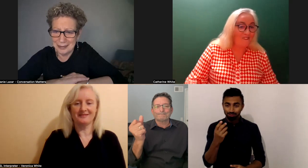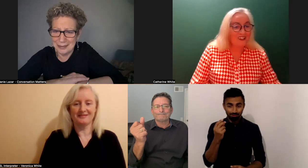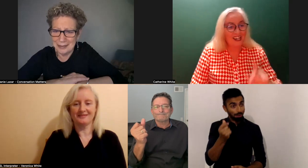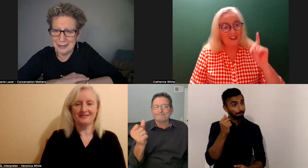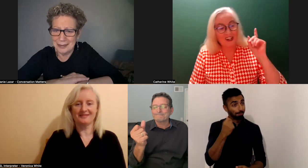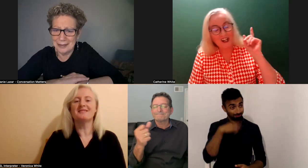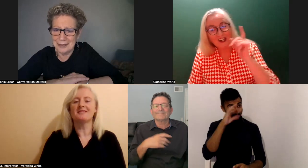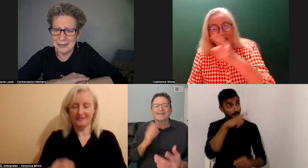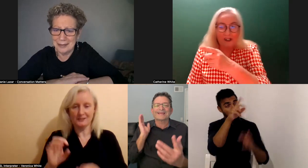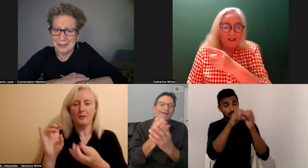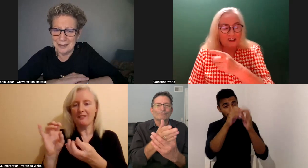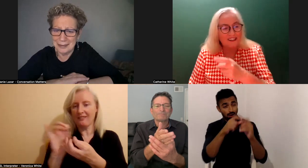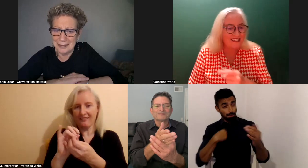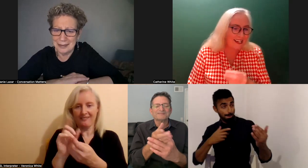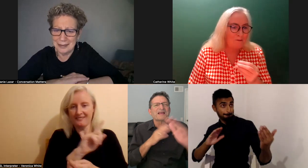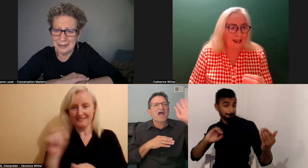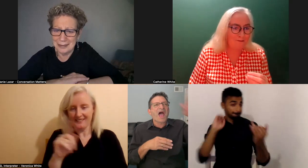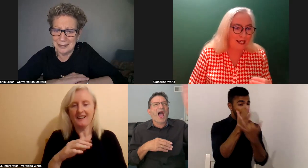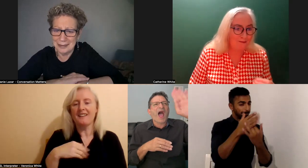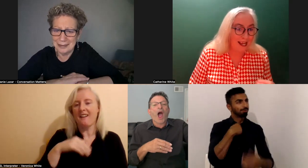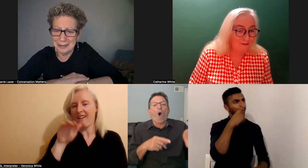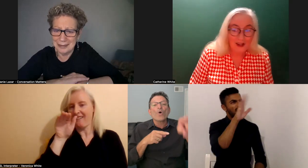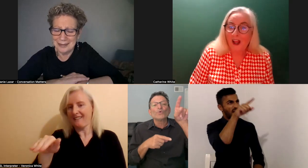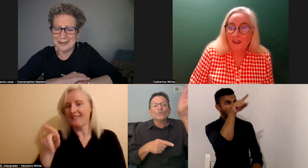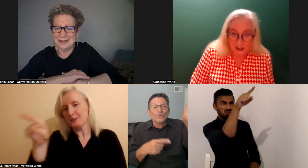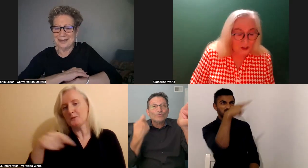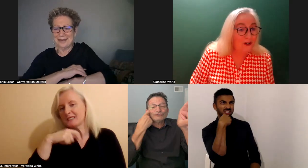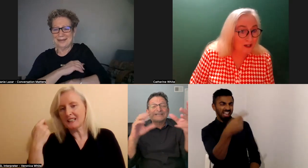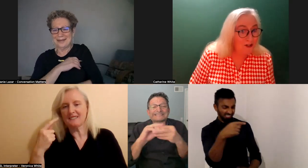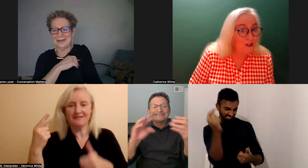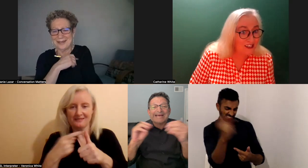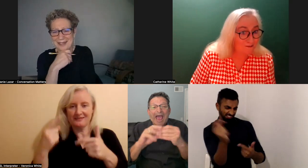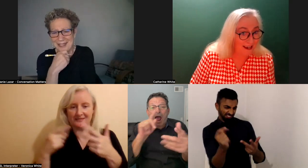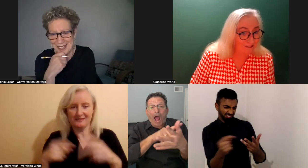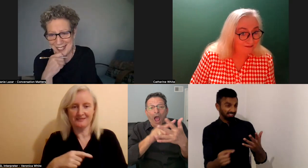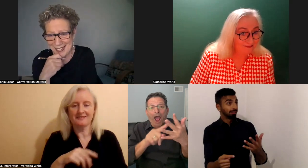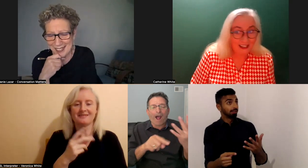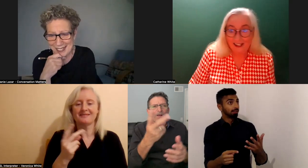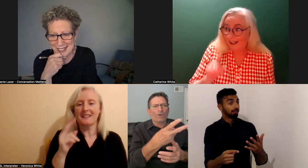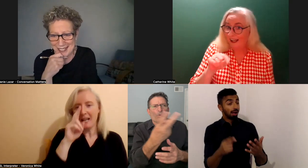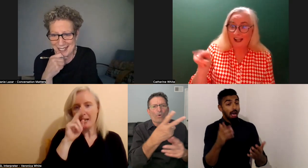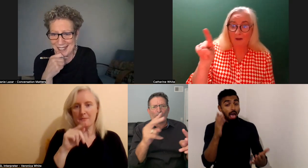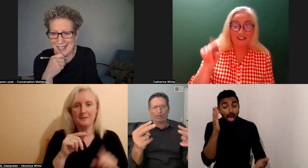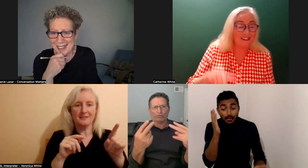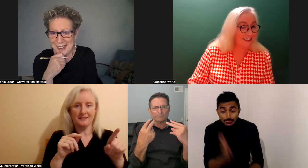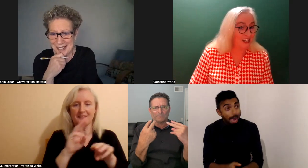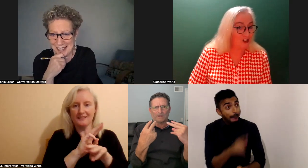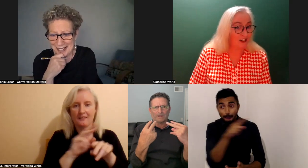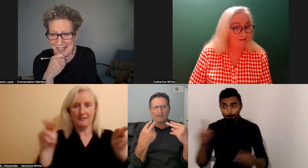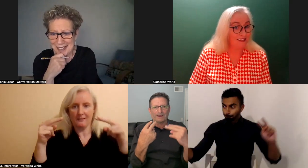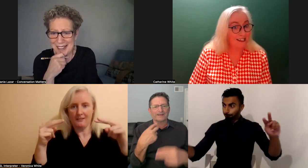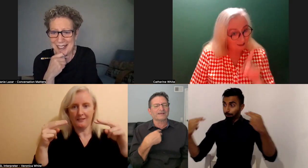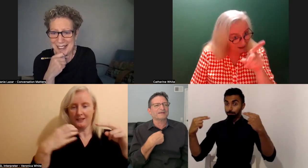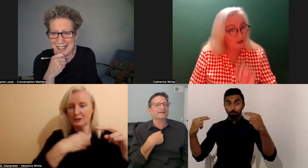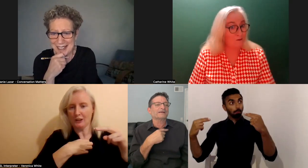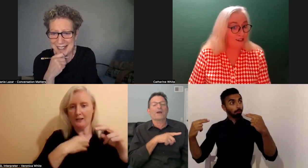interrupted the conversation. You just said blah, blah, blah. The two of them looked at me and went into the